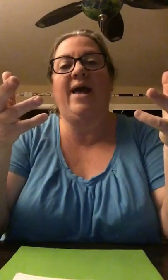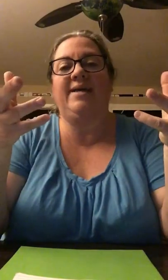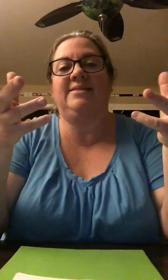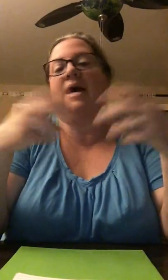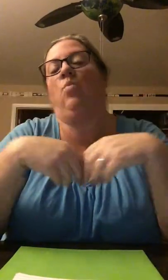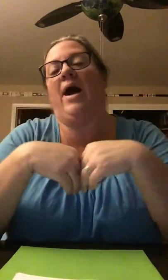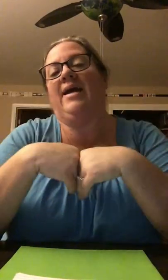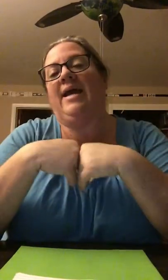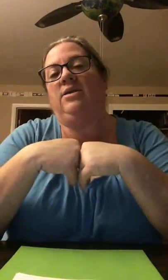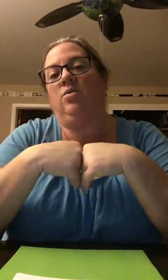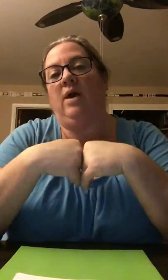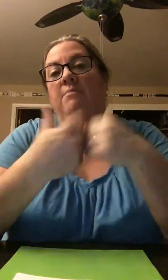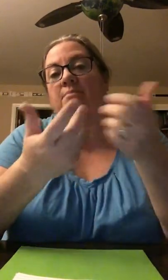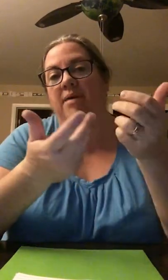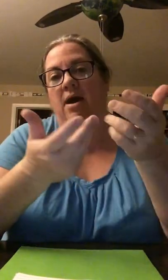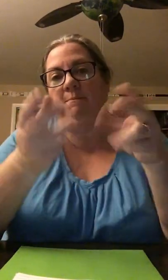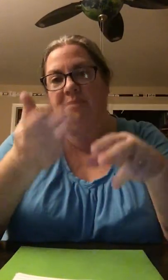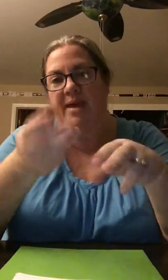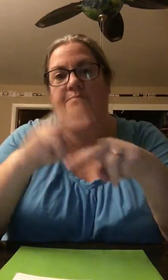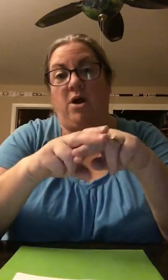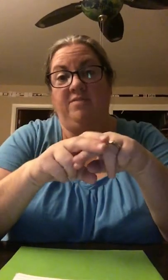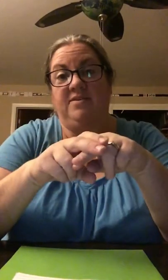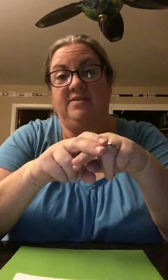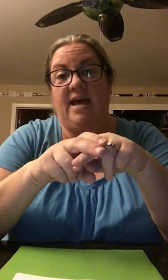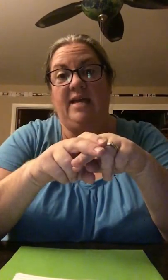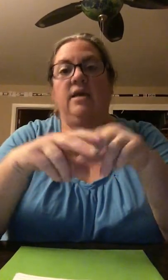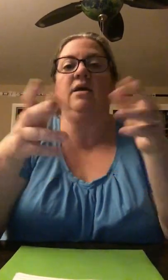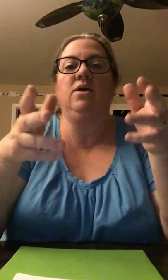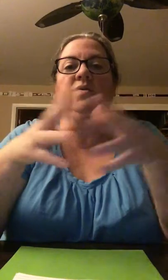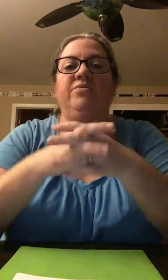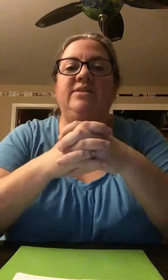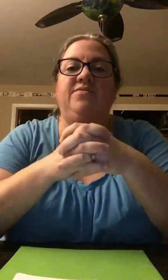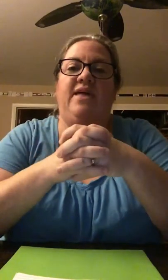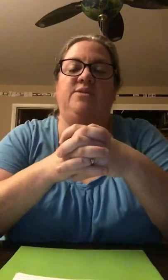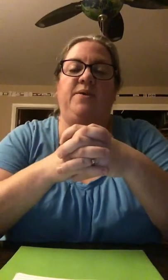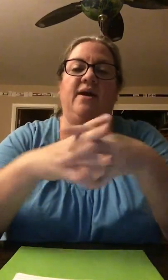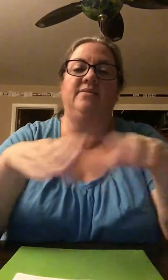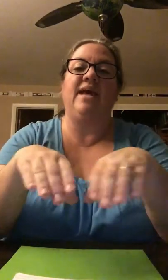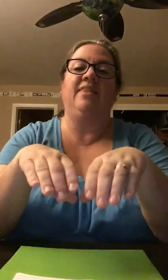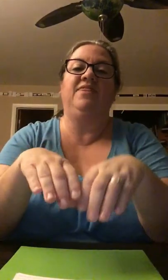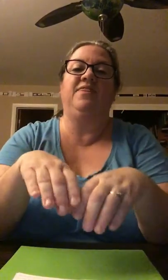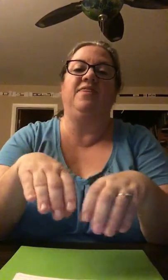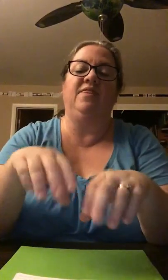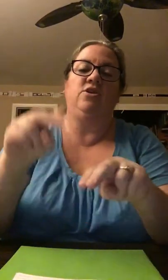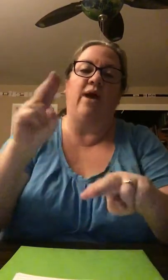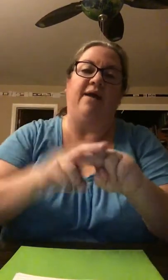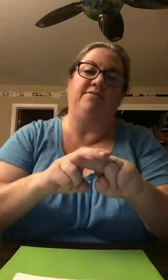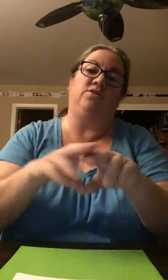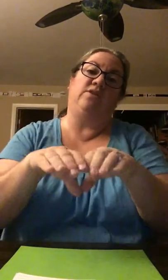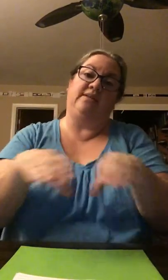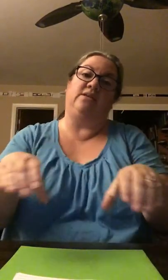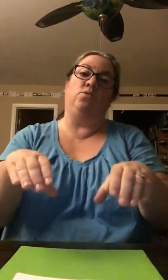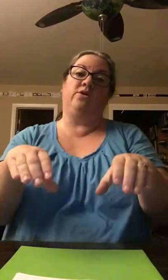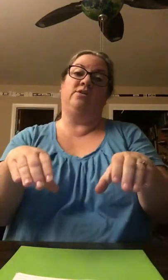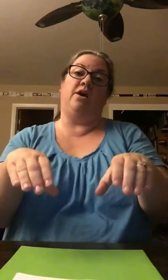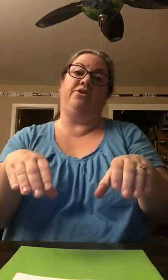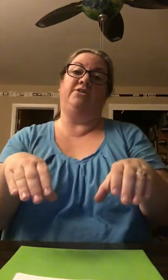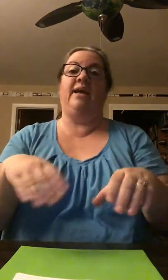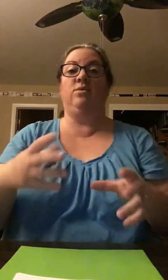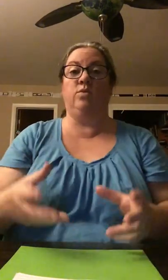is that? Why can you omit part of the sign? Well, the reason for that is because you have to do this in order to understand that we're